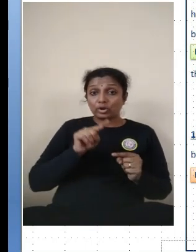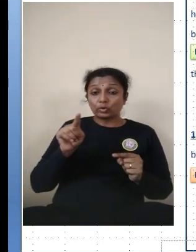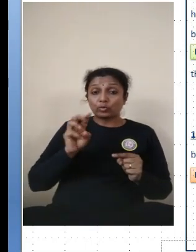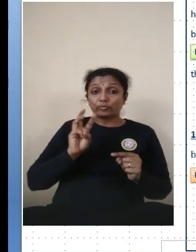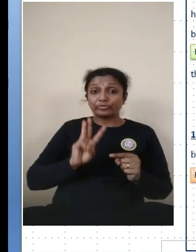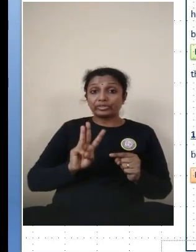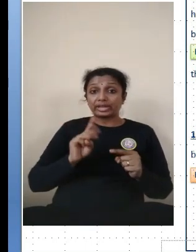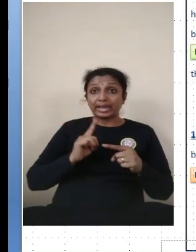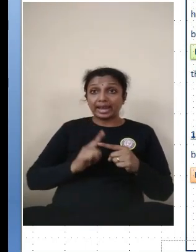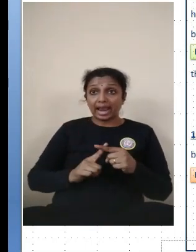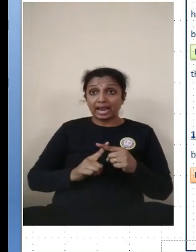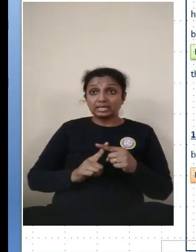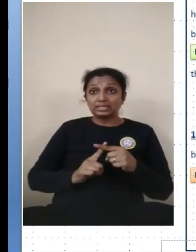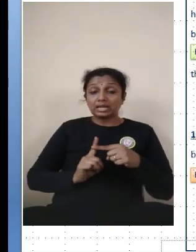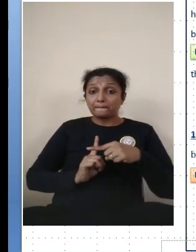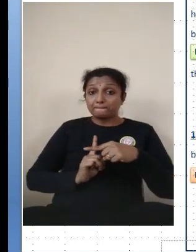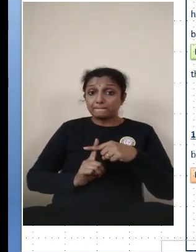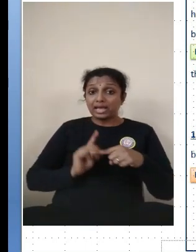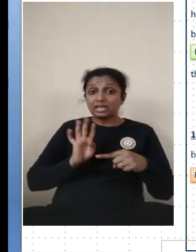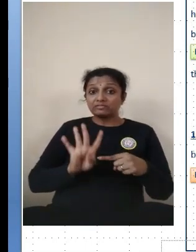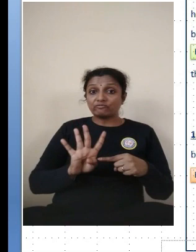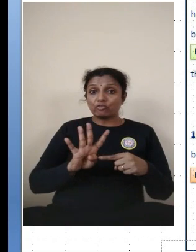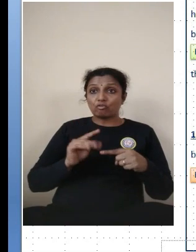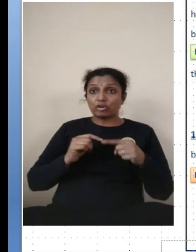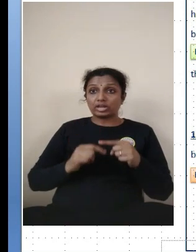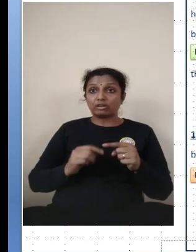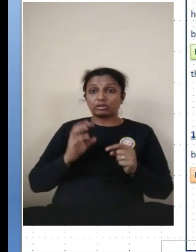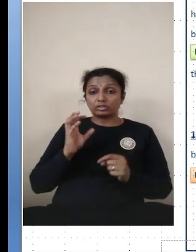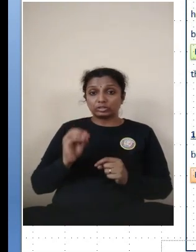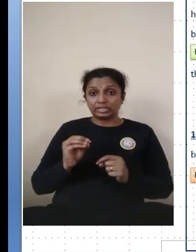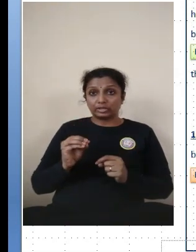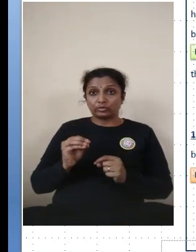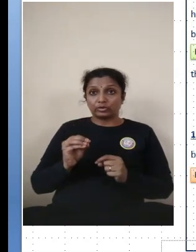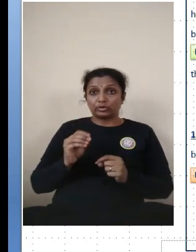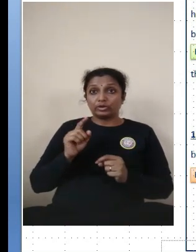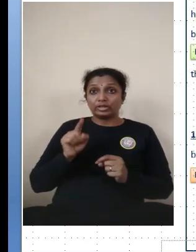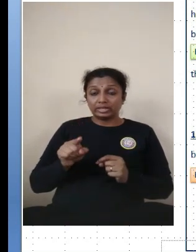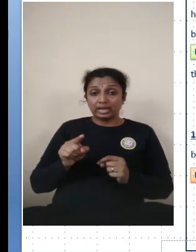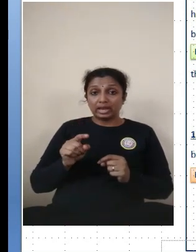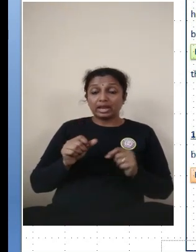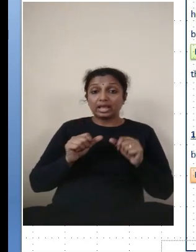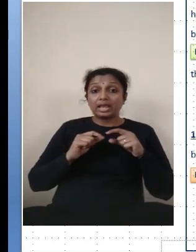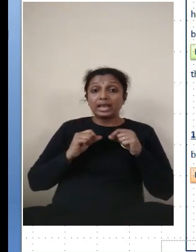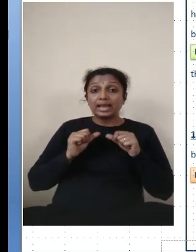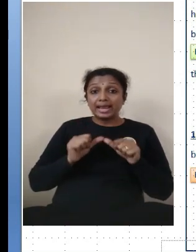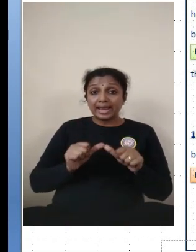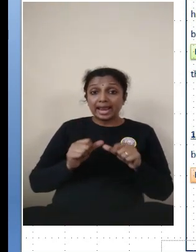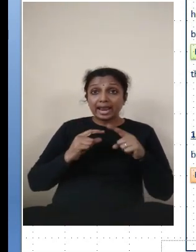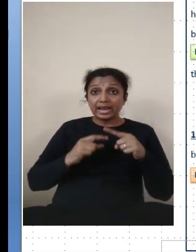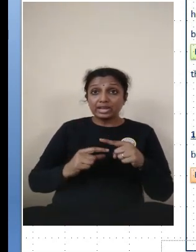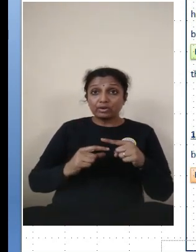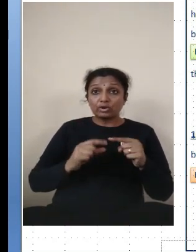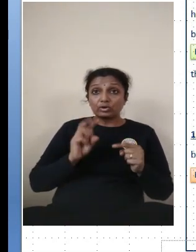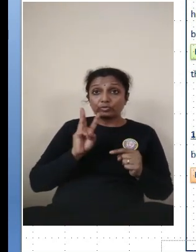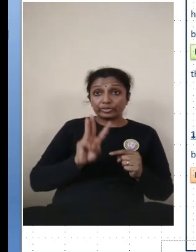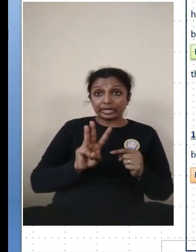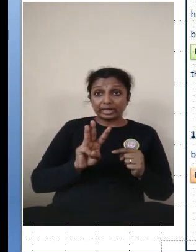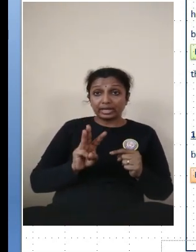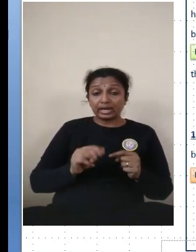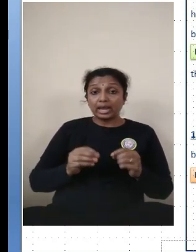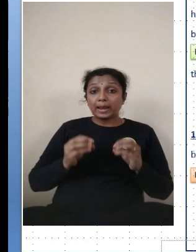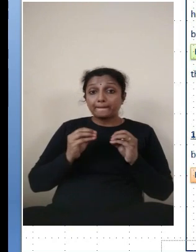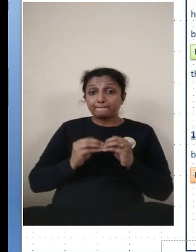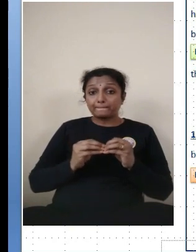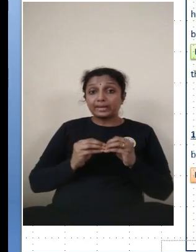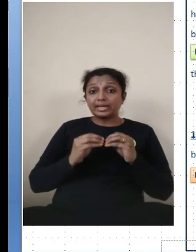10.4.1, second example, 3x squared minus 4 root 3x plus 4 is equal to 0. Again, value of a is equal to 3,